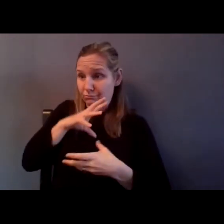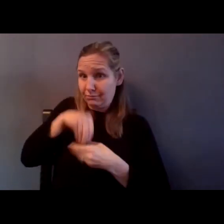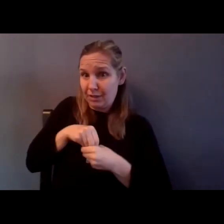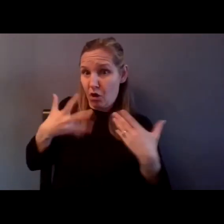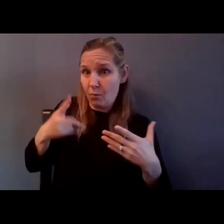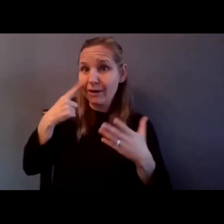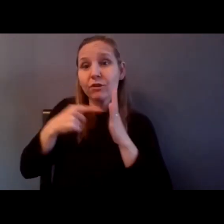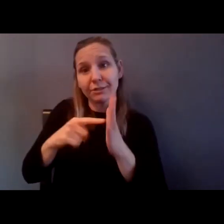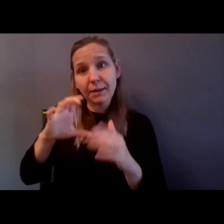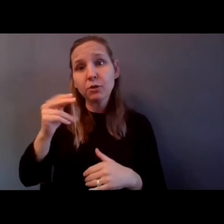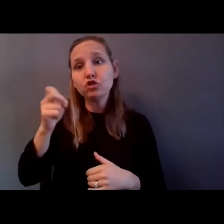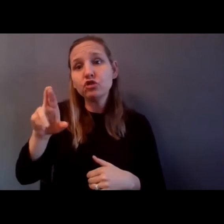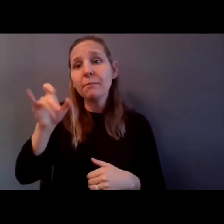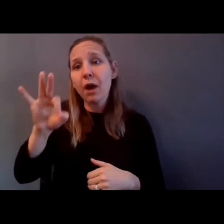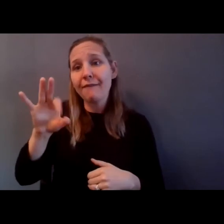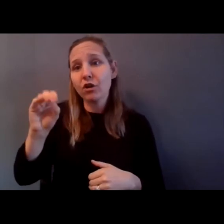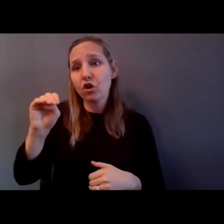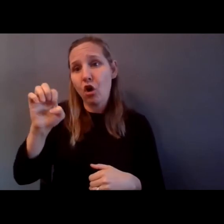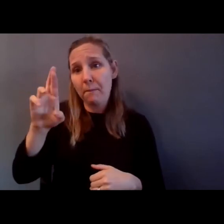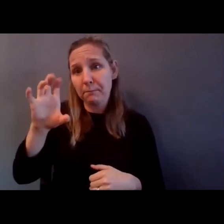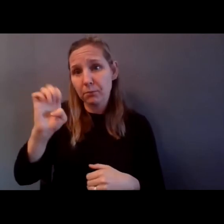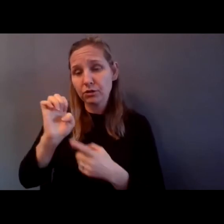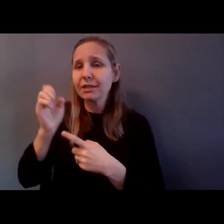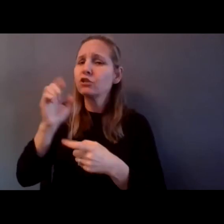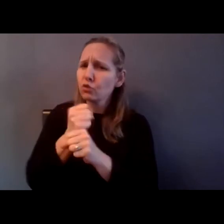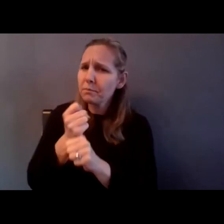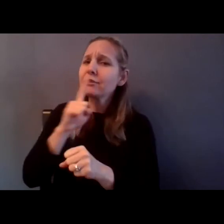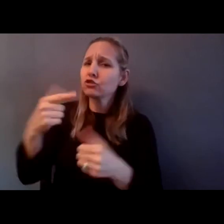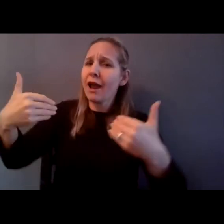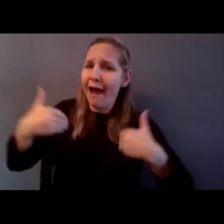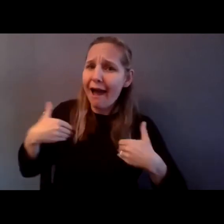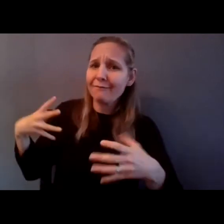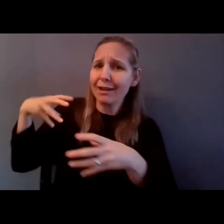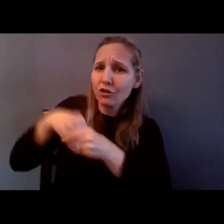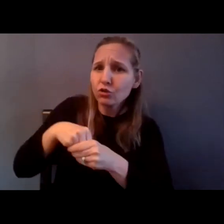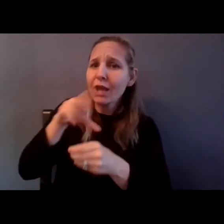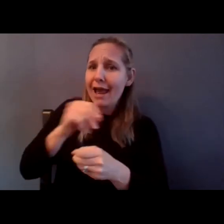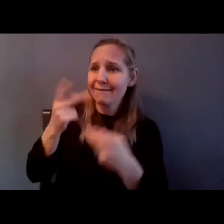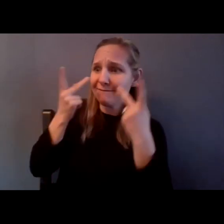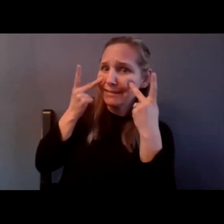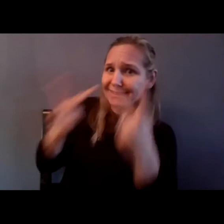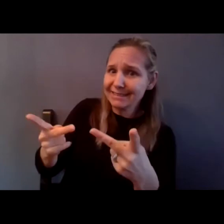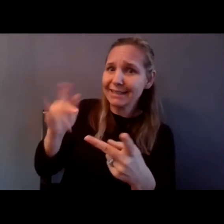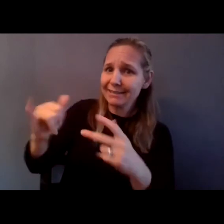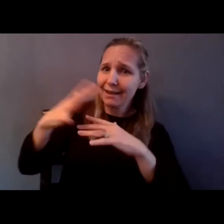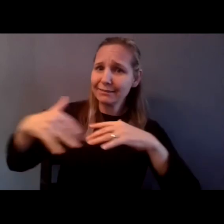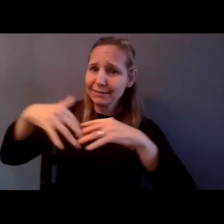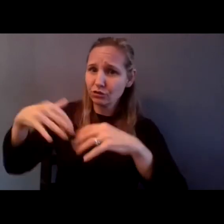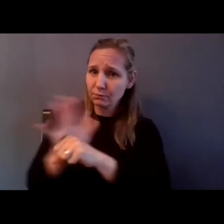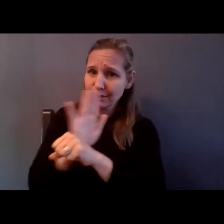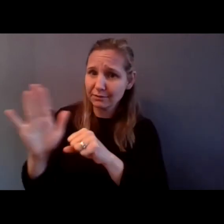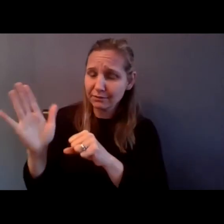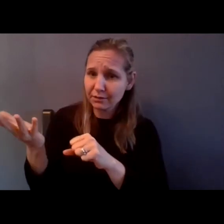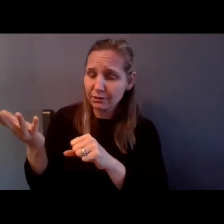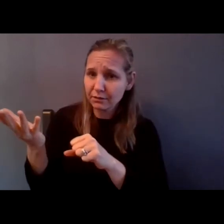of Commerce, for pathways of inclusion and visibility of Indigenous businesses.